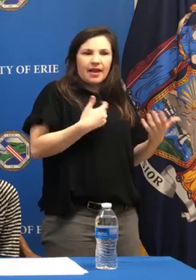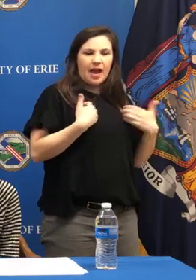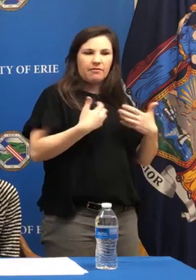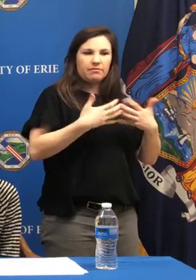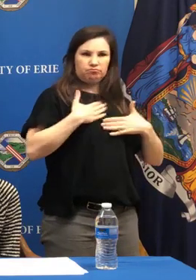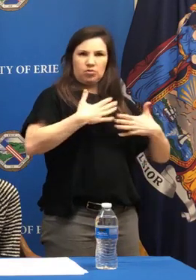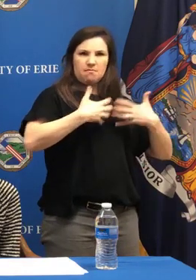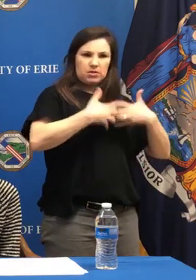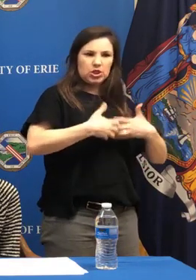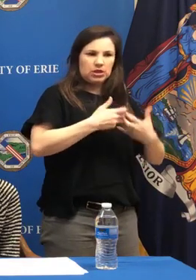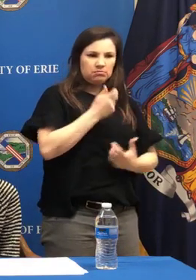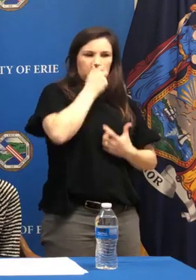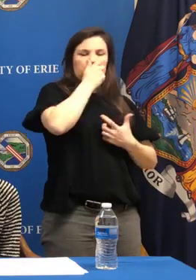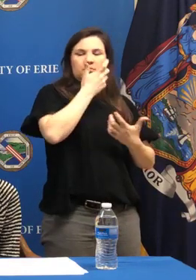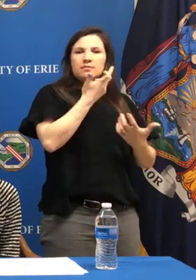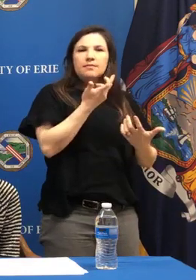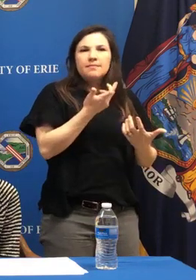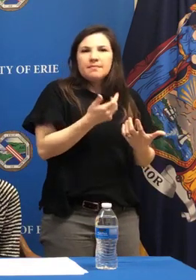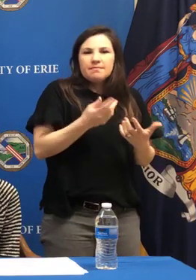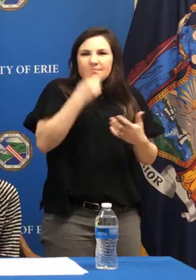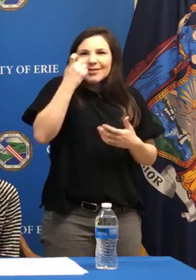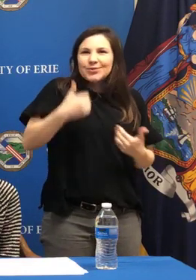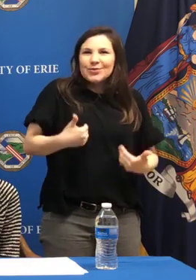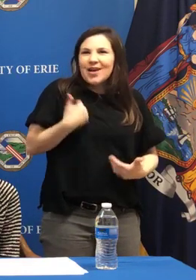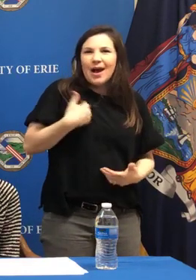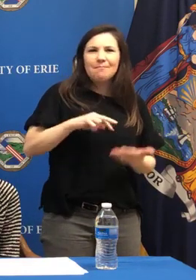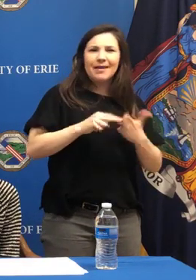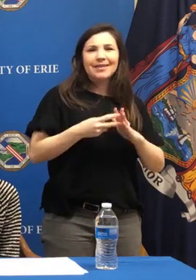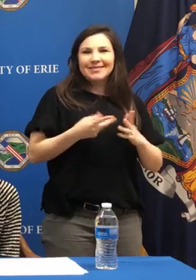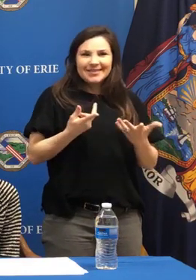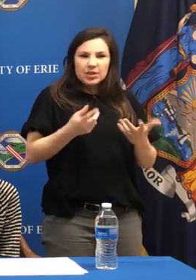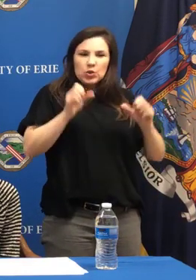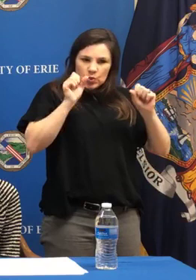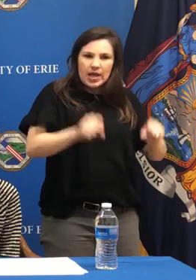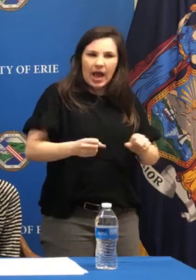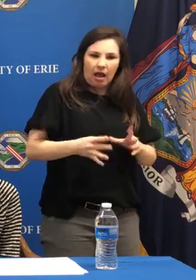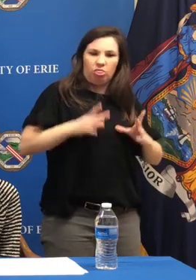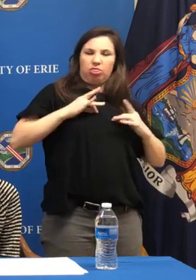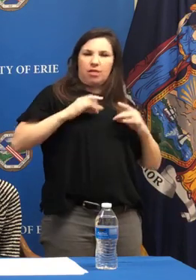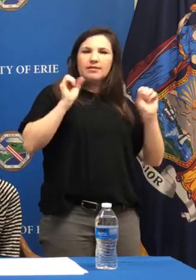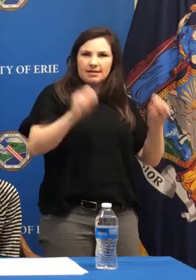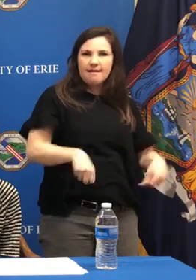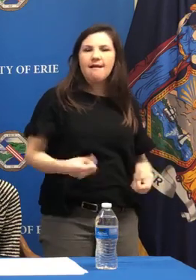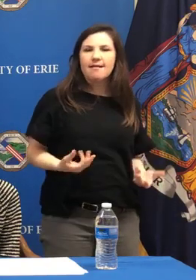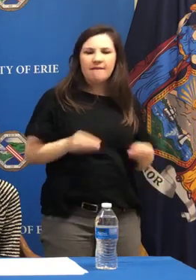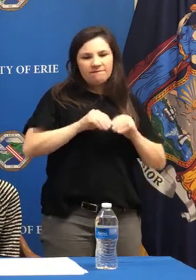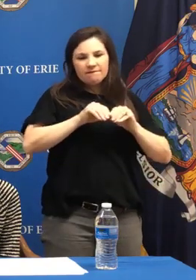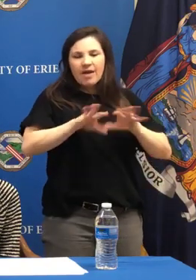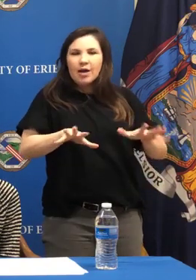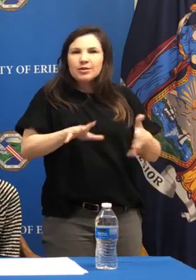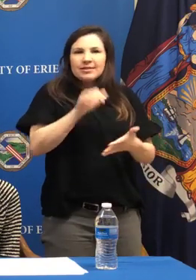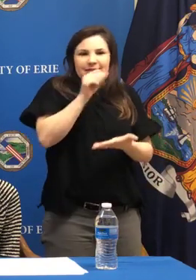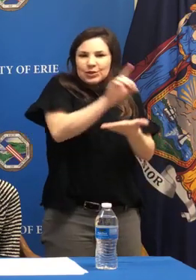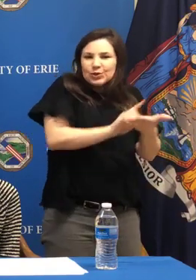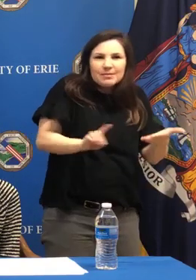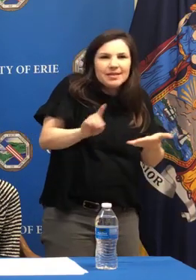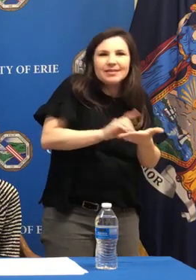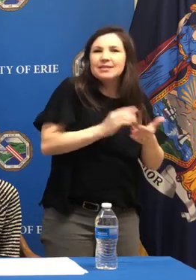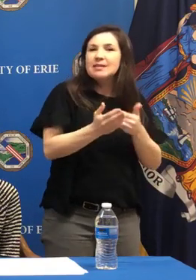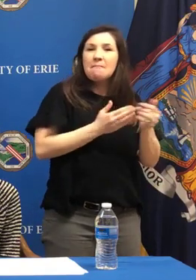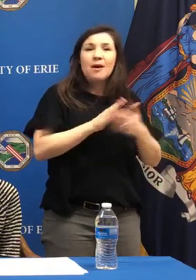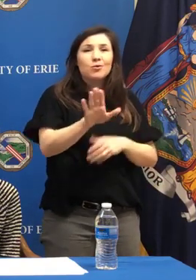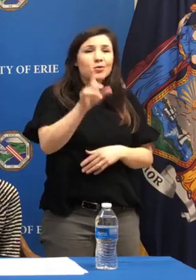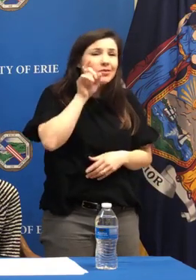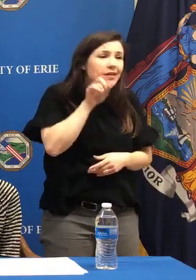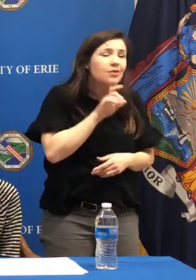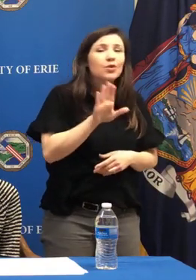mean that you are immune. Nobody is immune to this. This is a virus. The virus does not discriminate based on your sex,